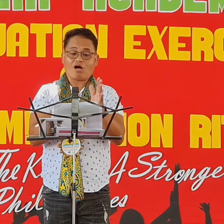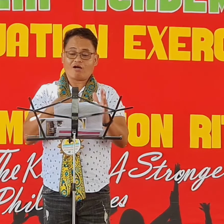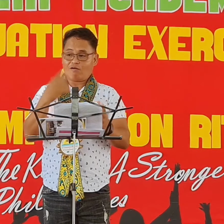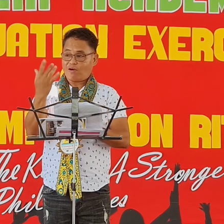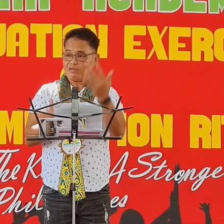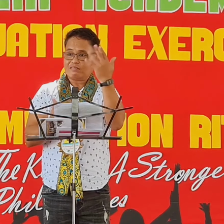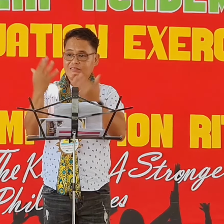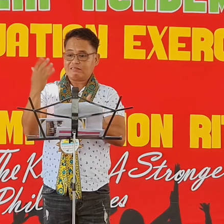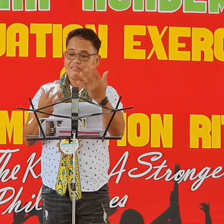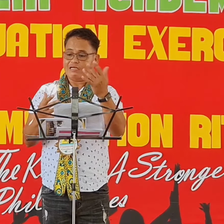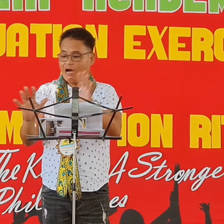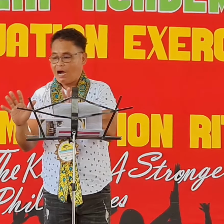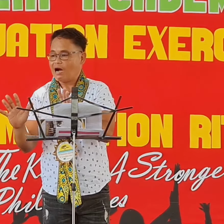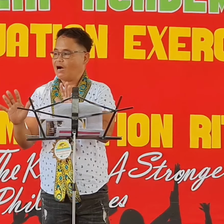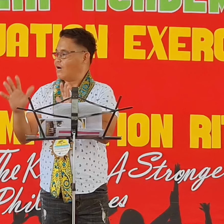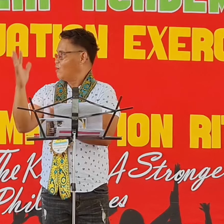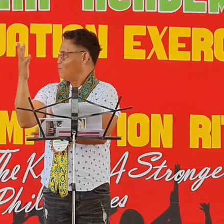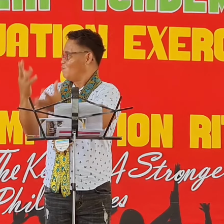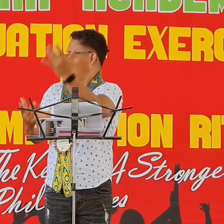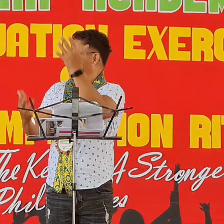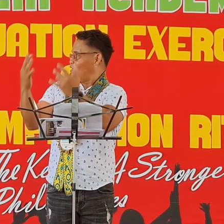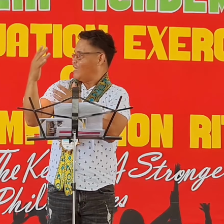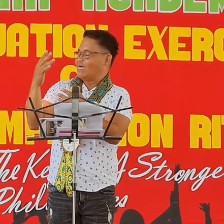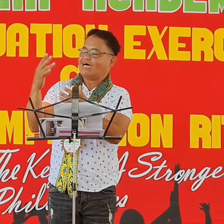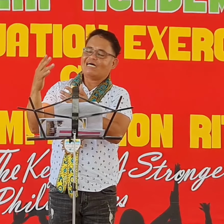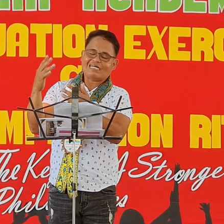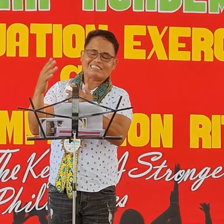Because mom showed us a picture of burning fire. Hell.